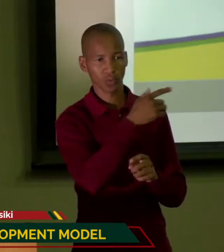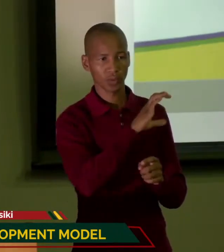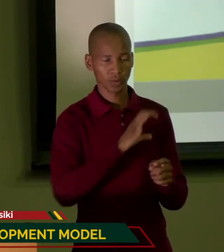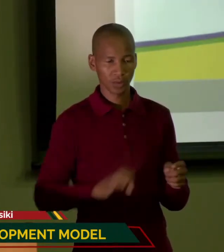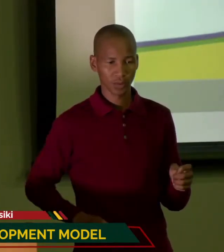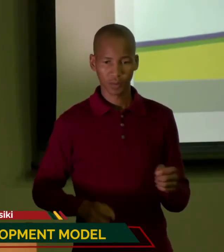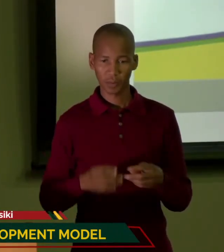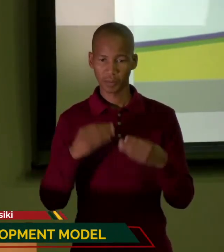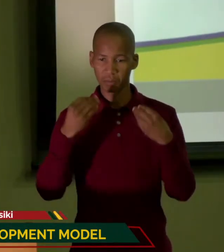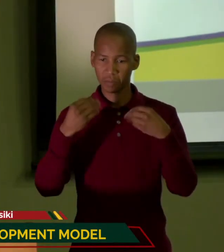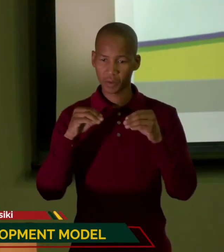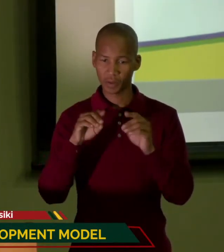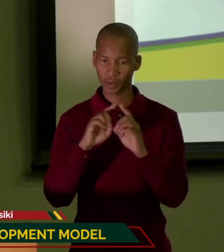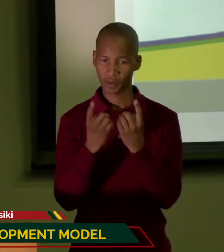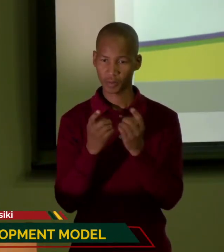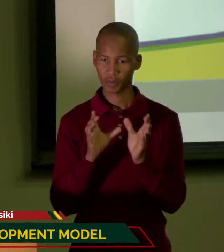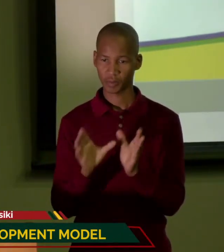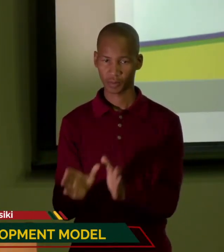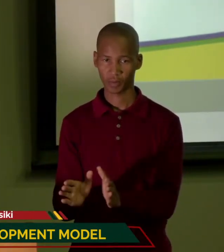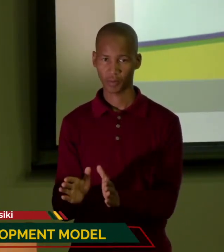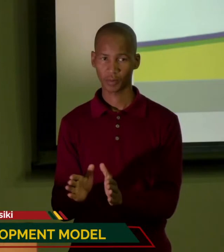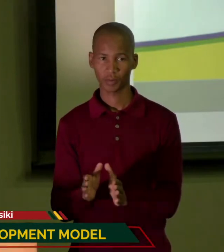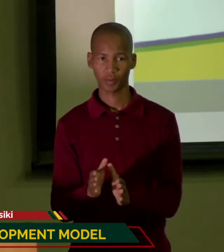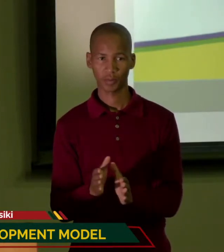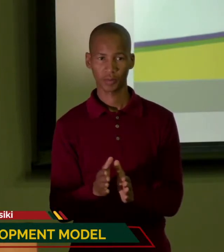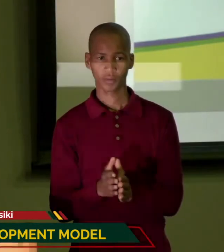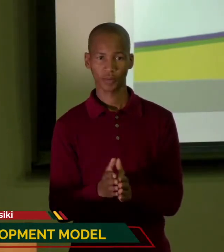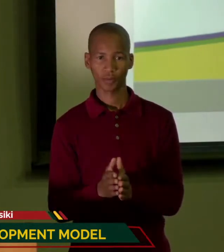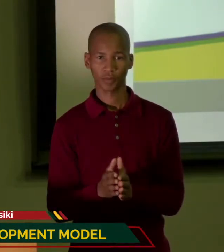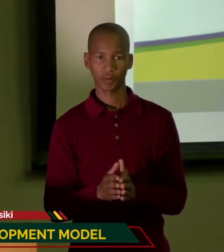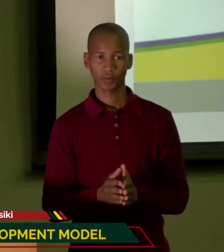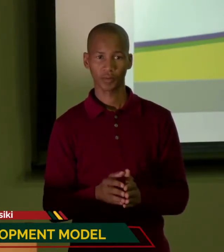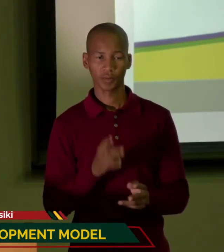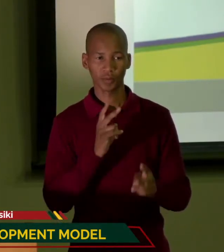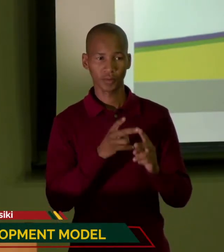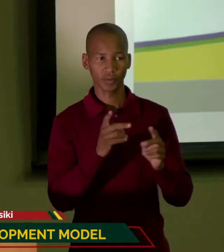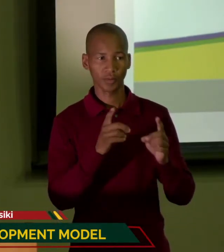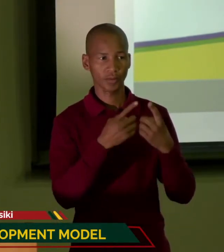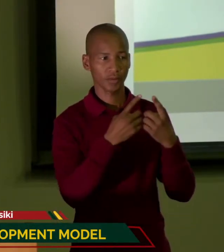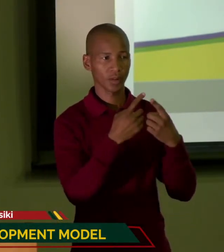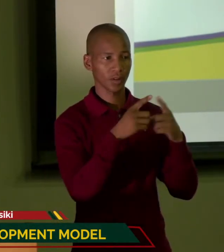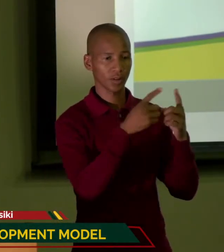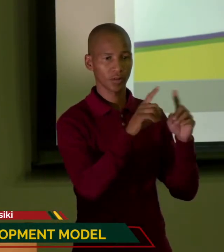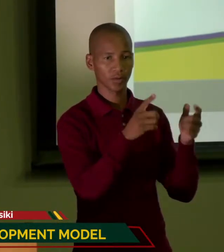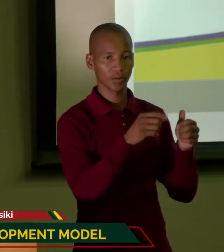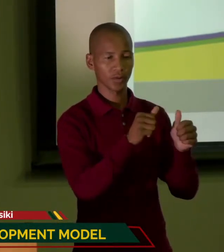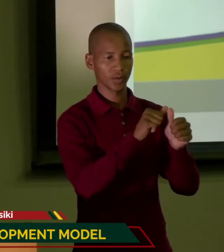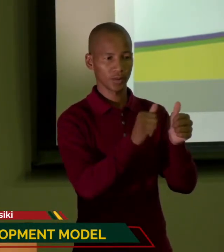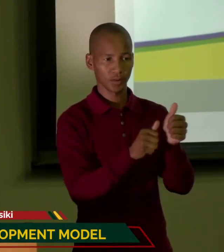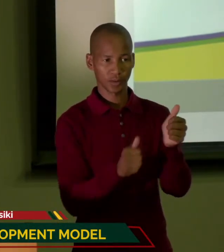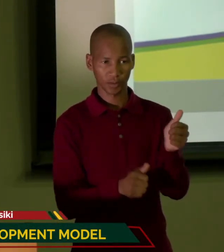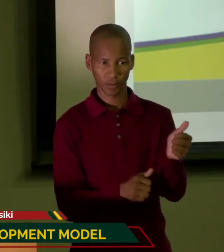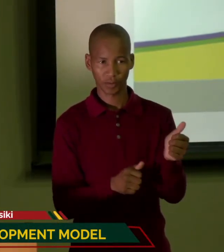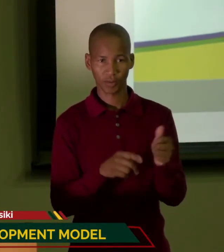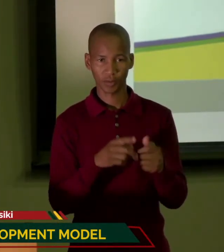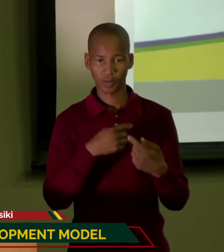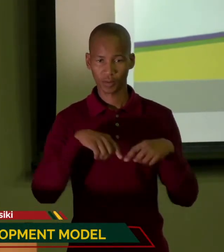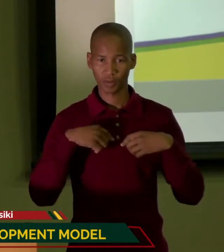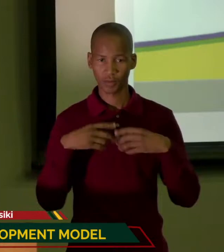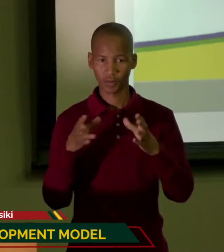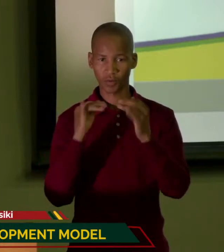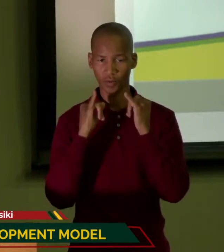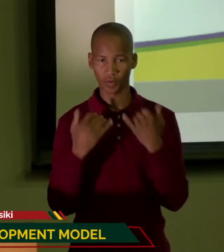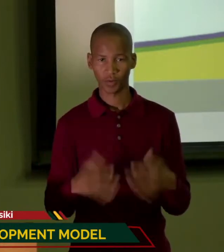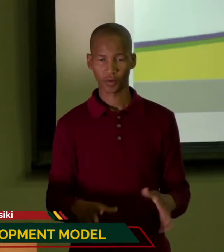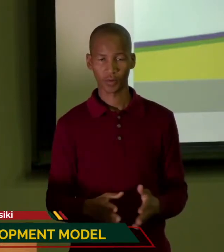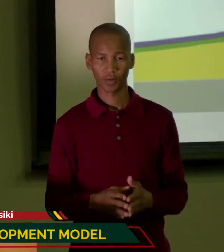sector elapha, and the different stakeholders that have been invited to